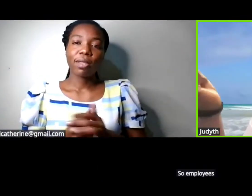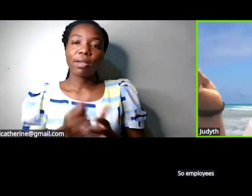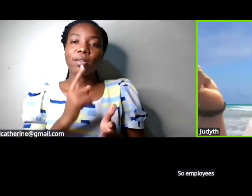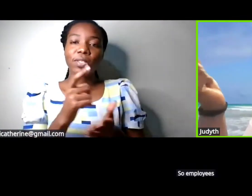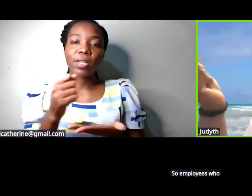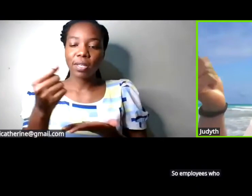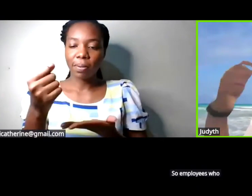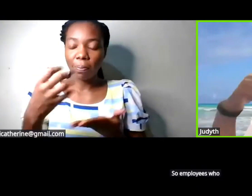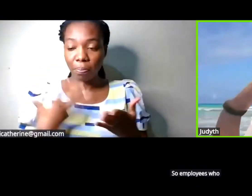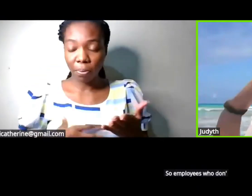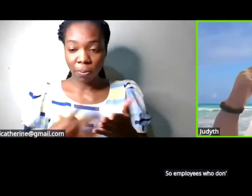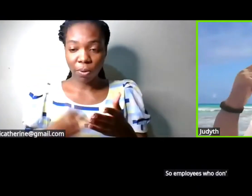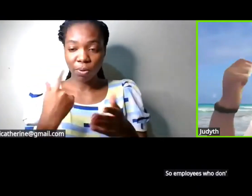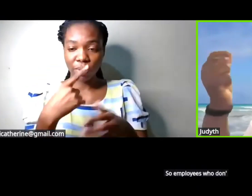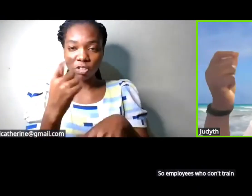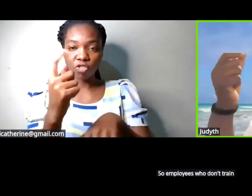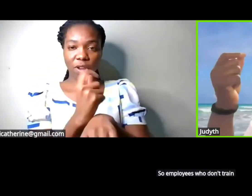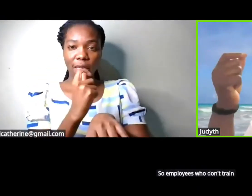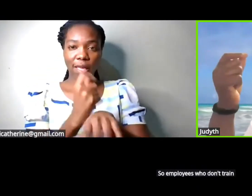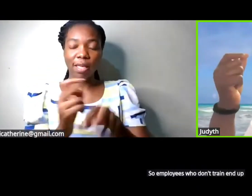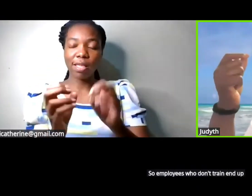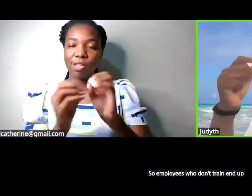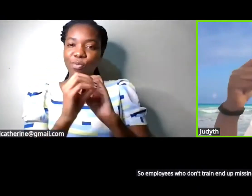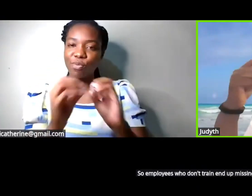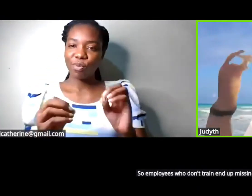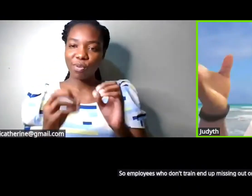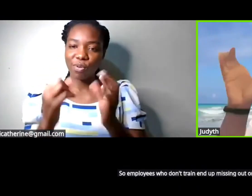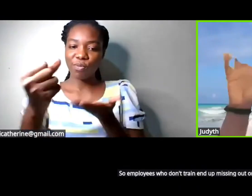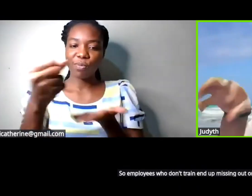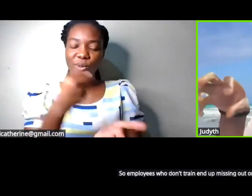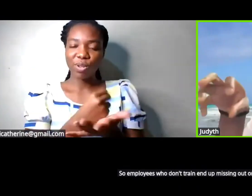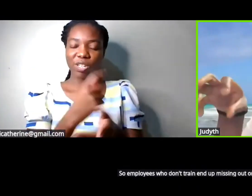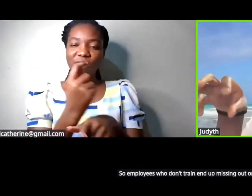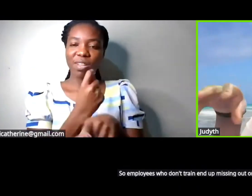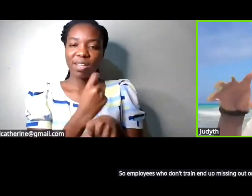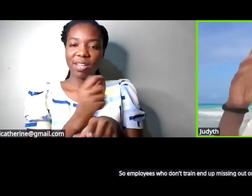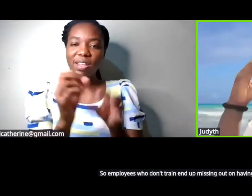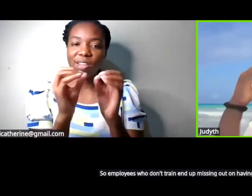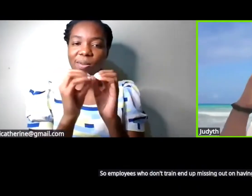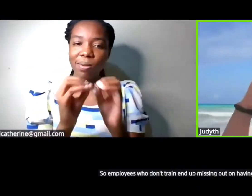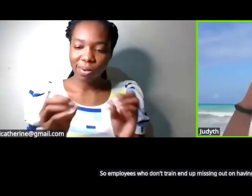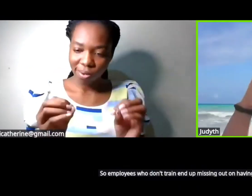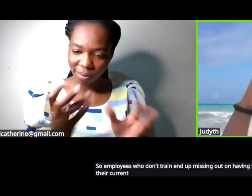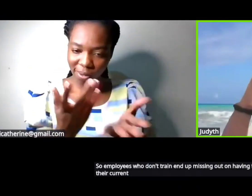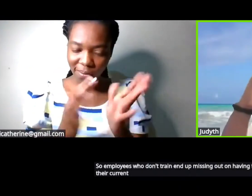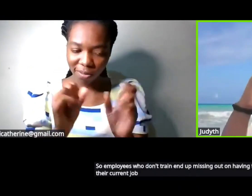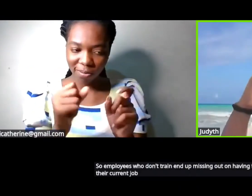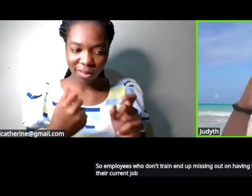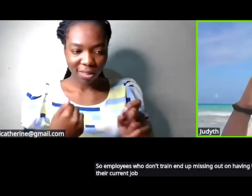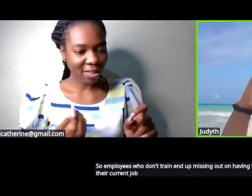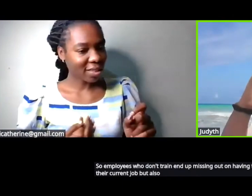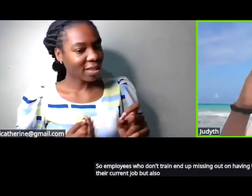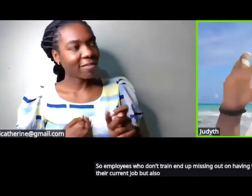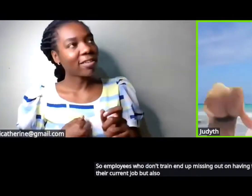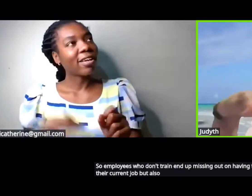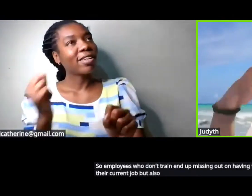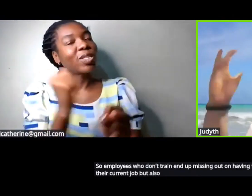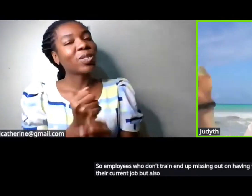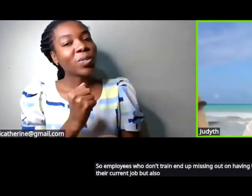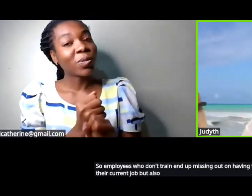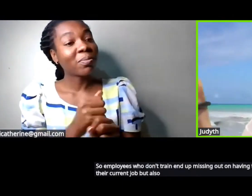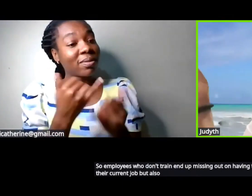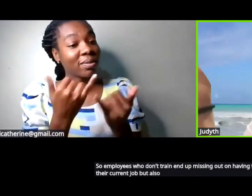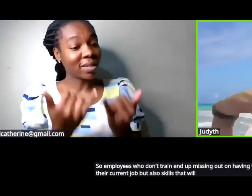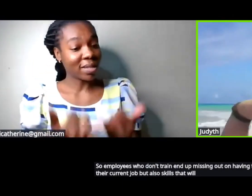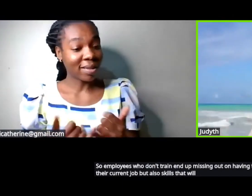train end up missing out on having the right skills to do their current job, but also skills that will take them